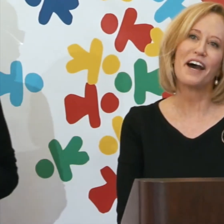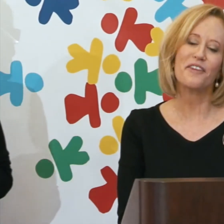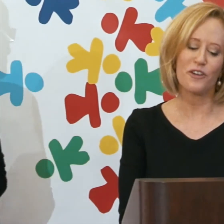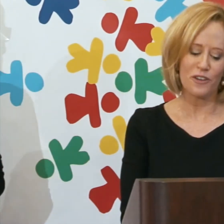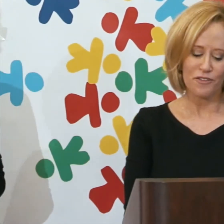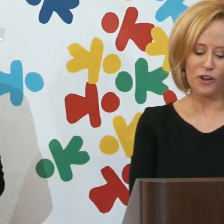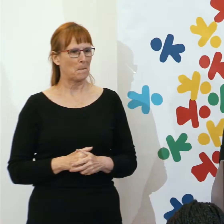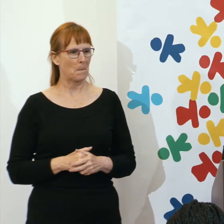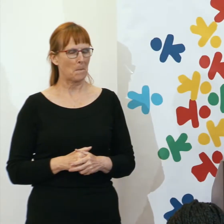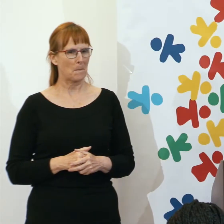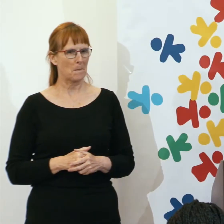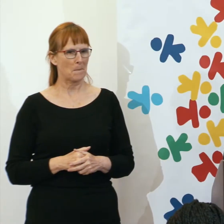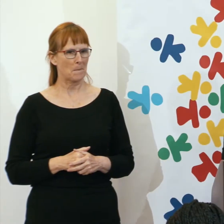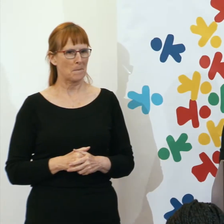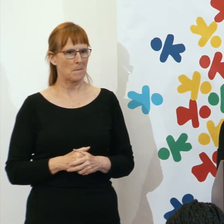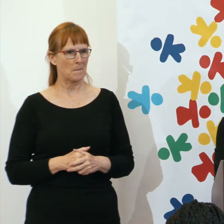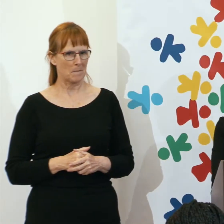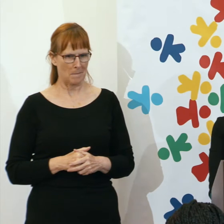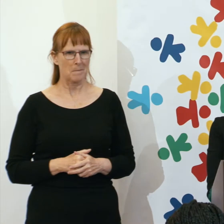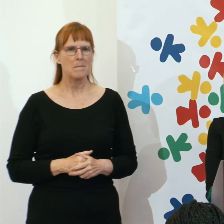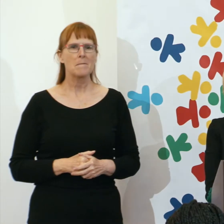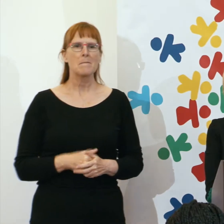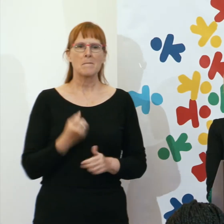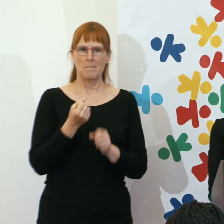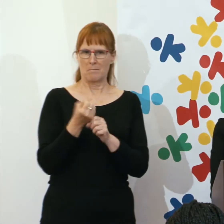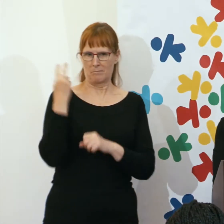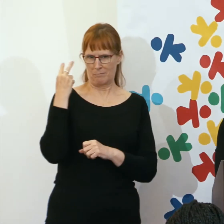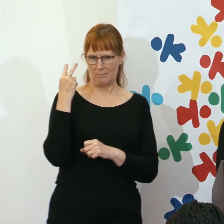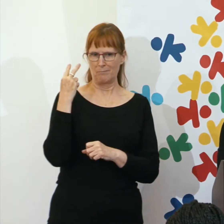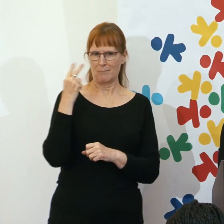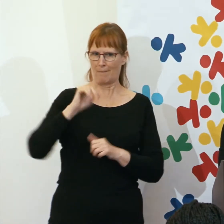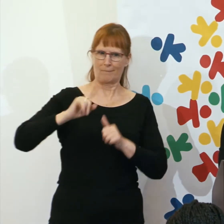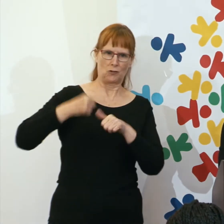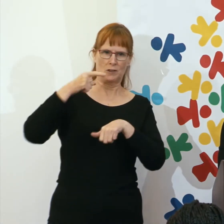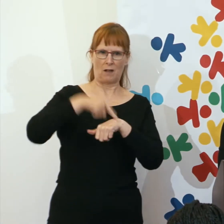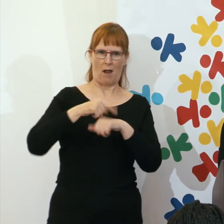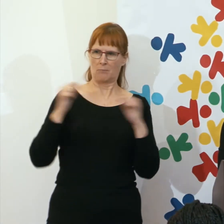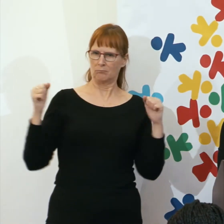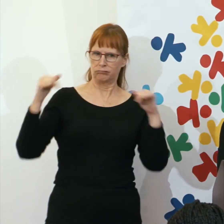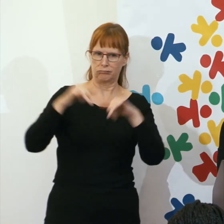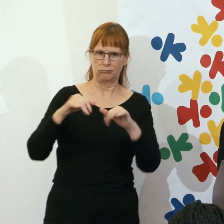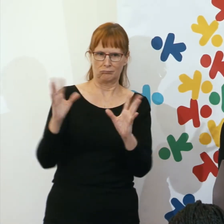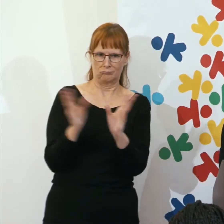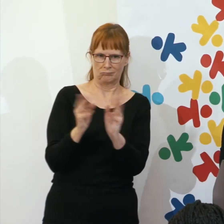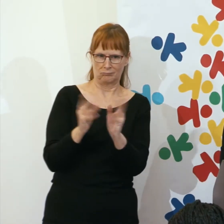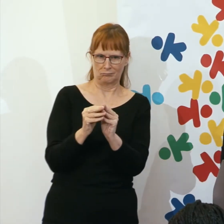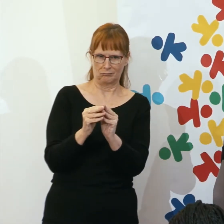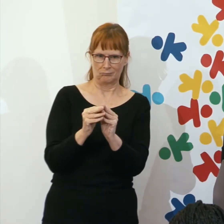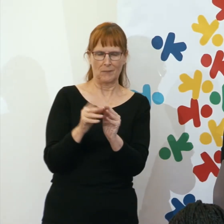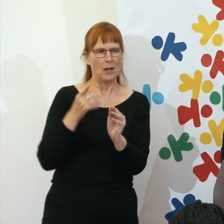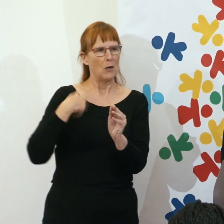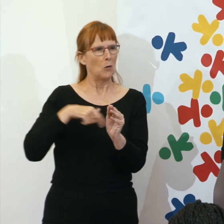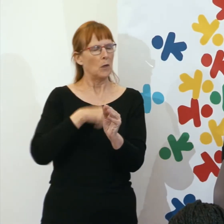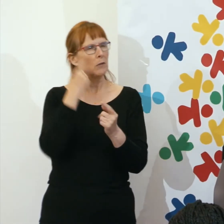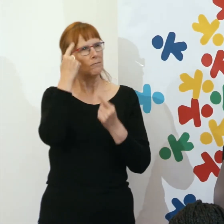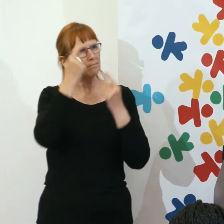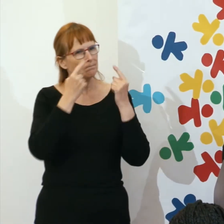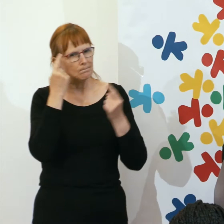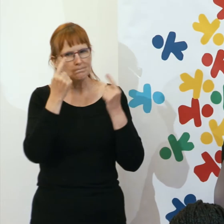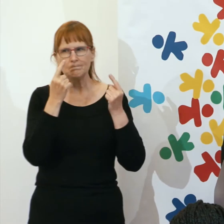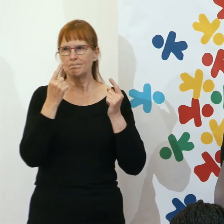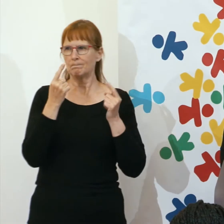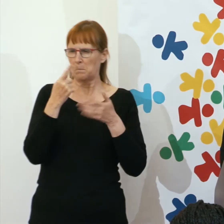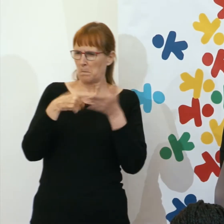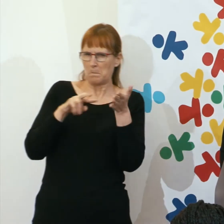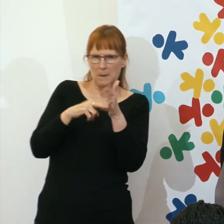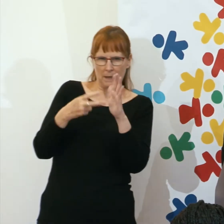When we gathered for our inaugural symposium back in 2014, we were only beginning to introduce the concept of